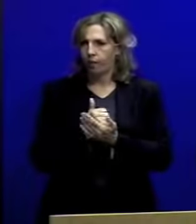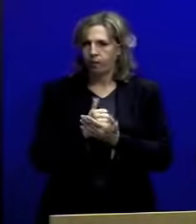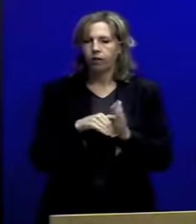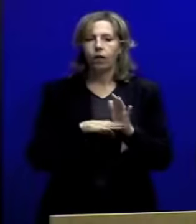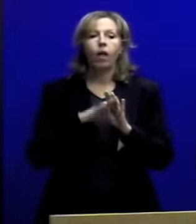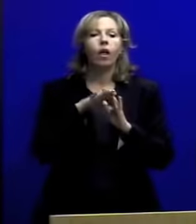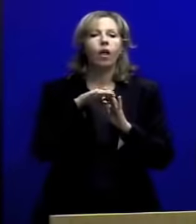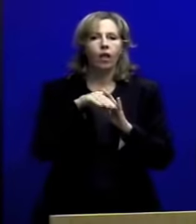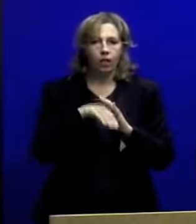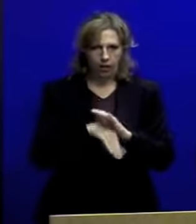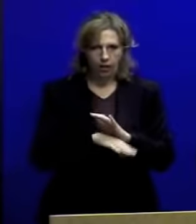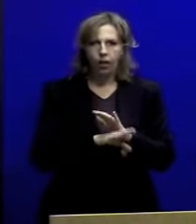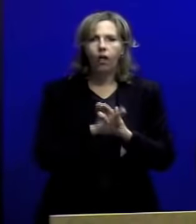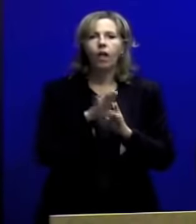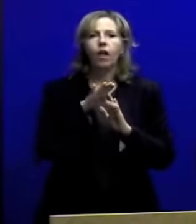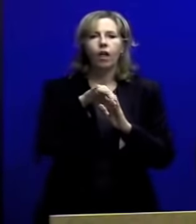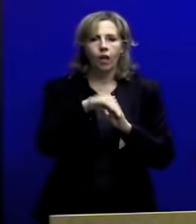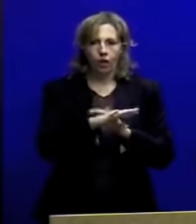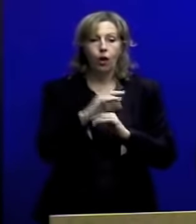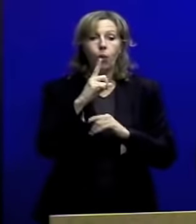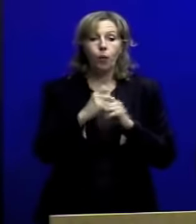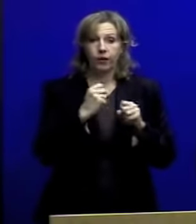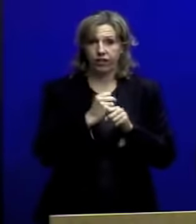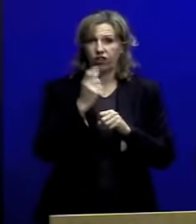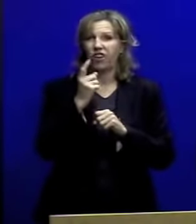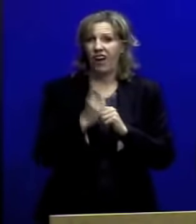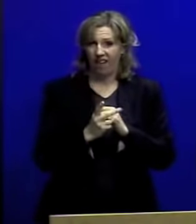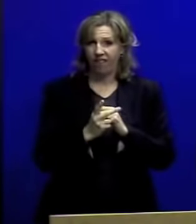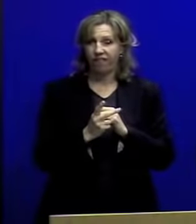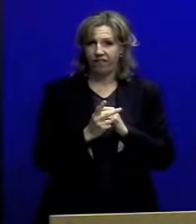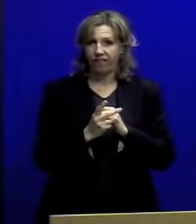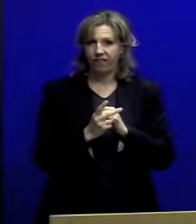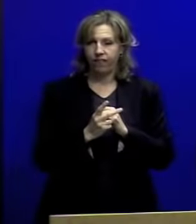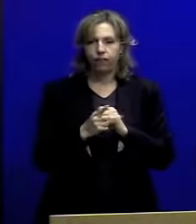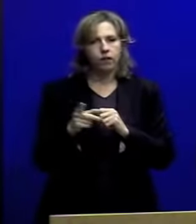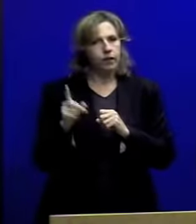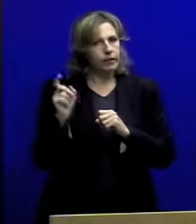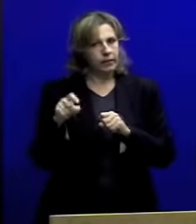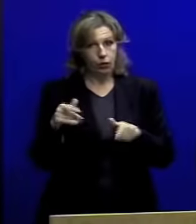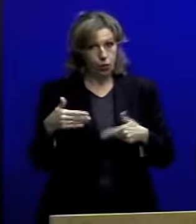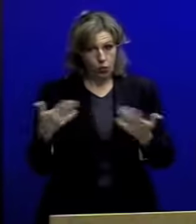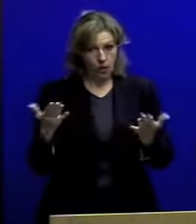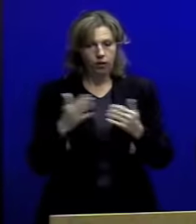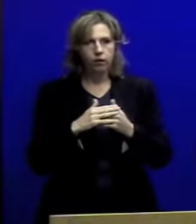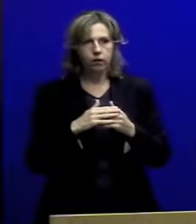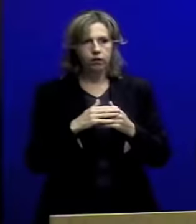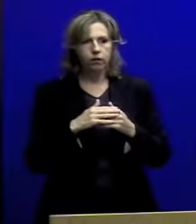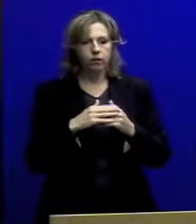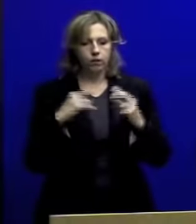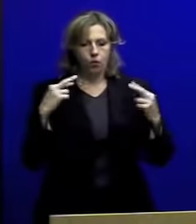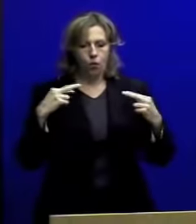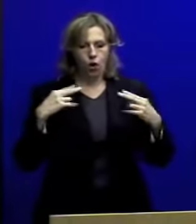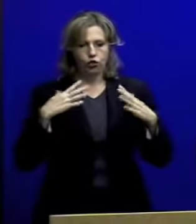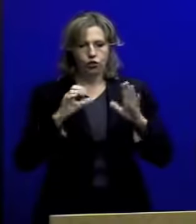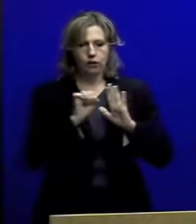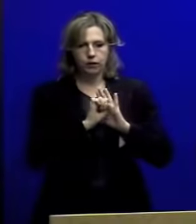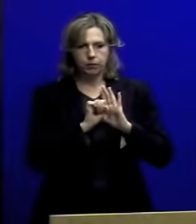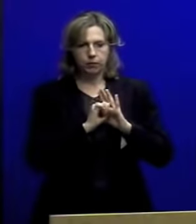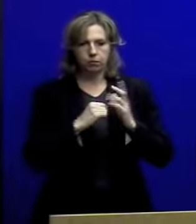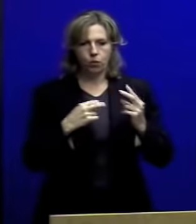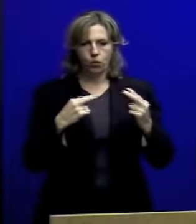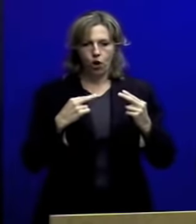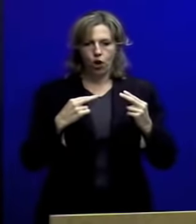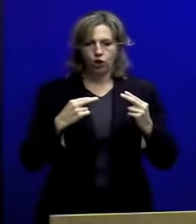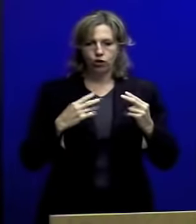Throughout this period, Kit needed good attention to symptoms and her emotional health. But at